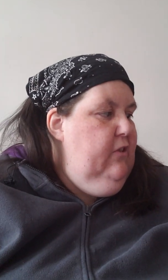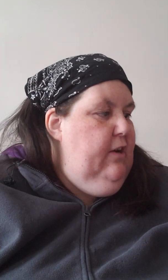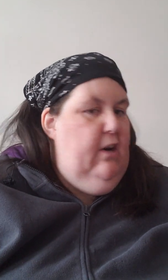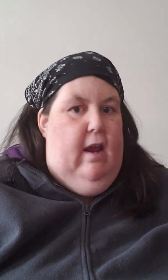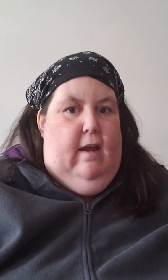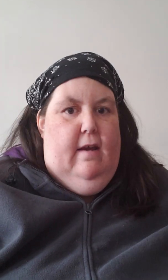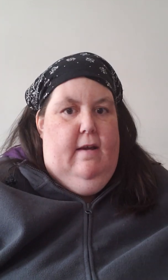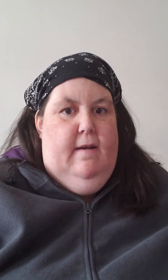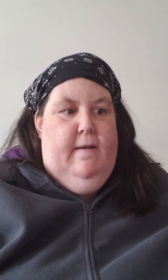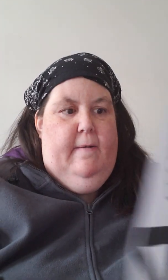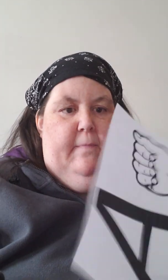letter A.